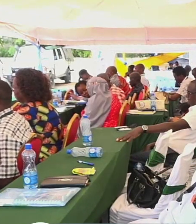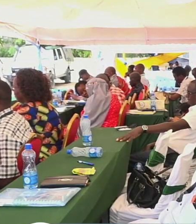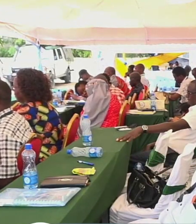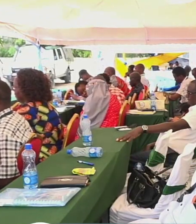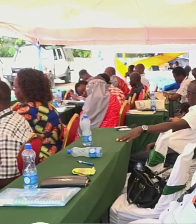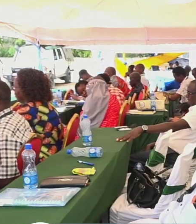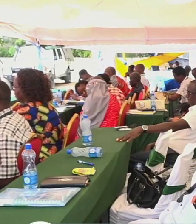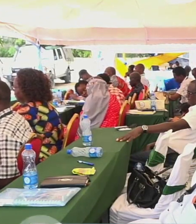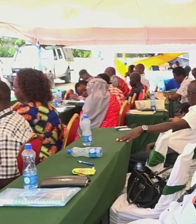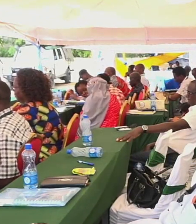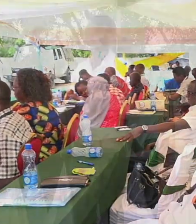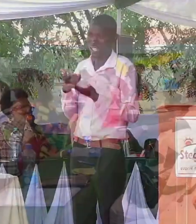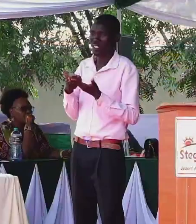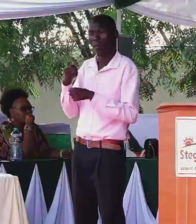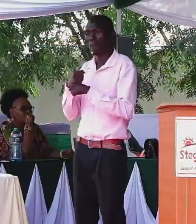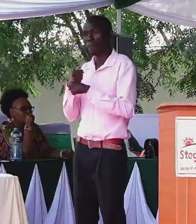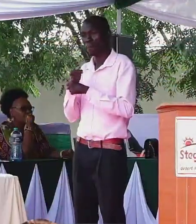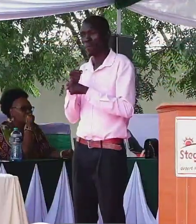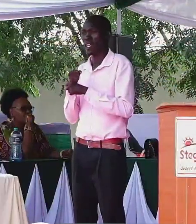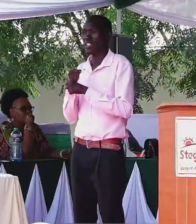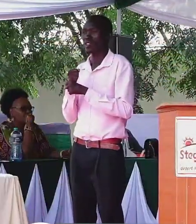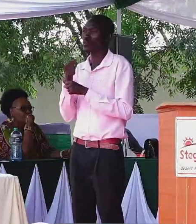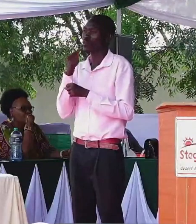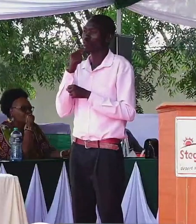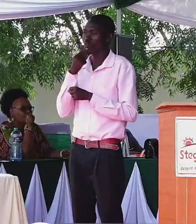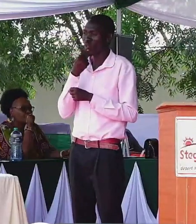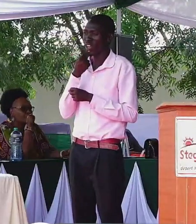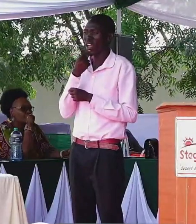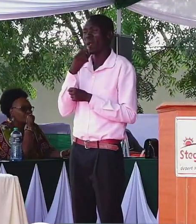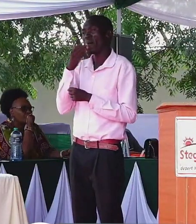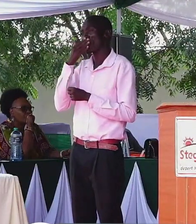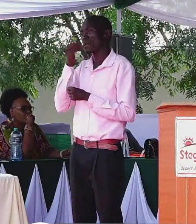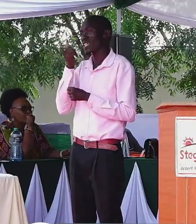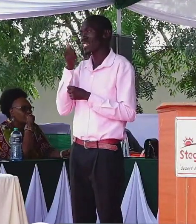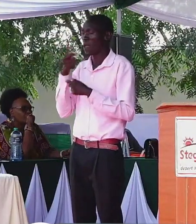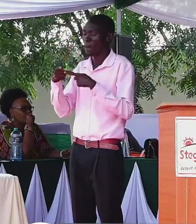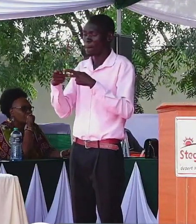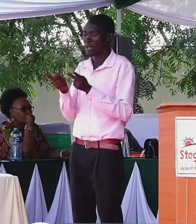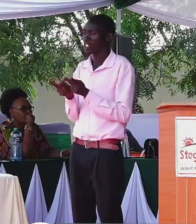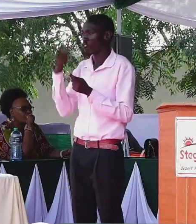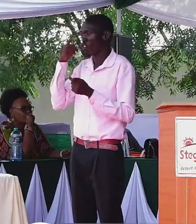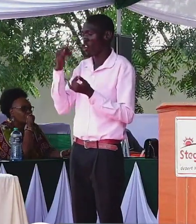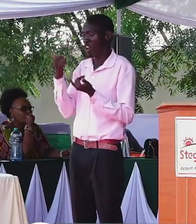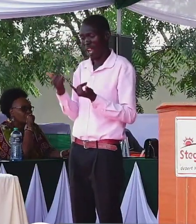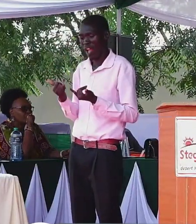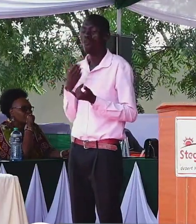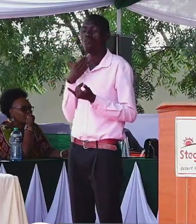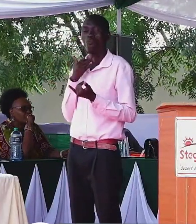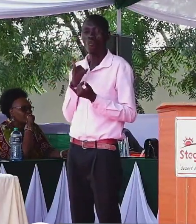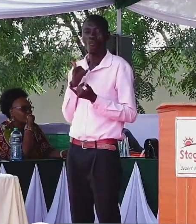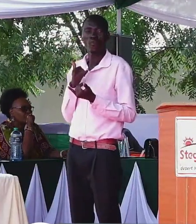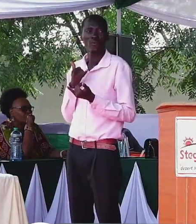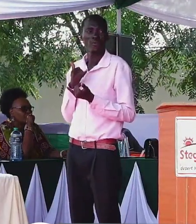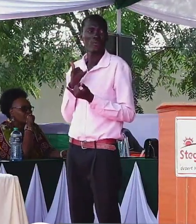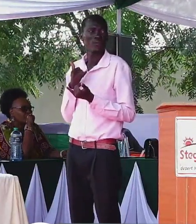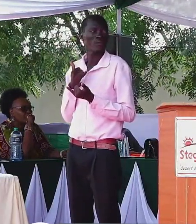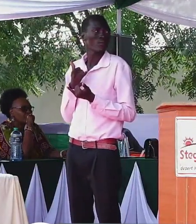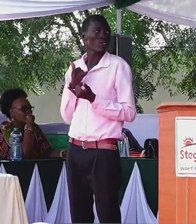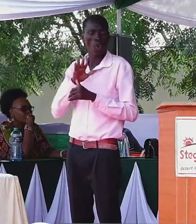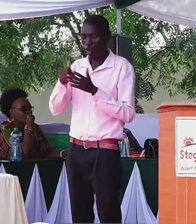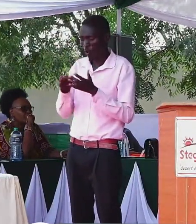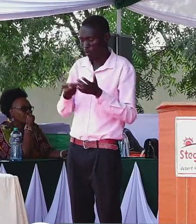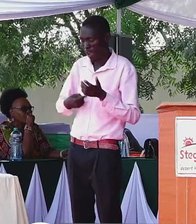interact and make Turkana a best place. For now, I would like all of us